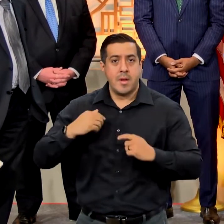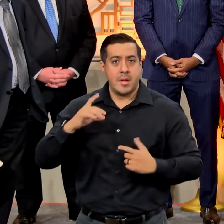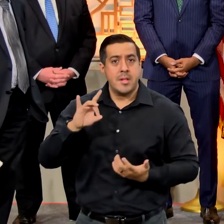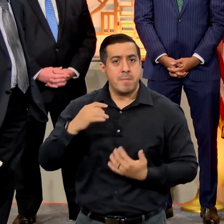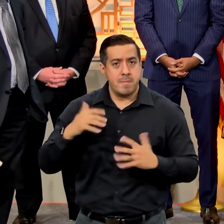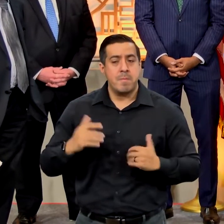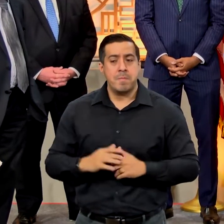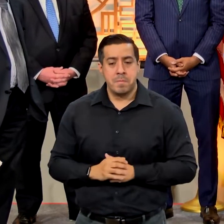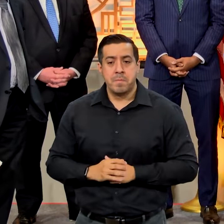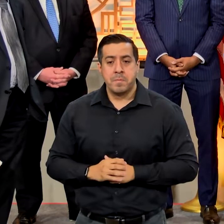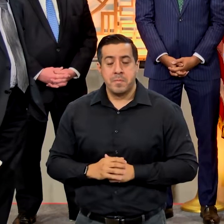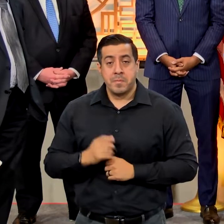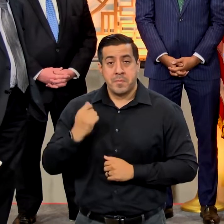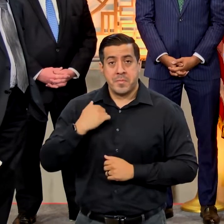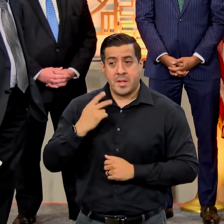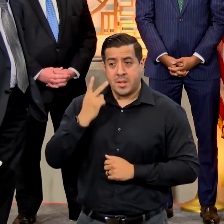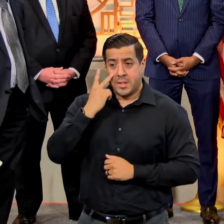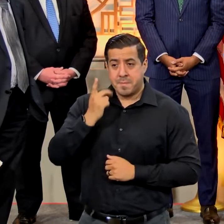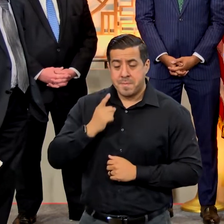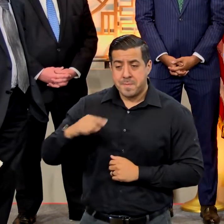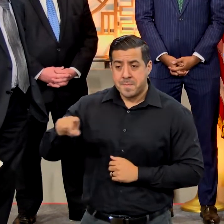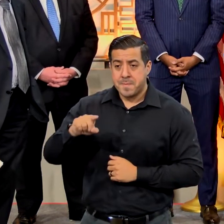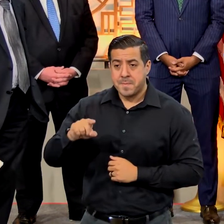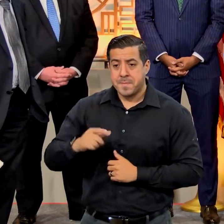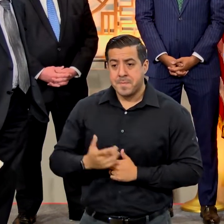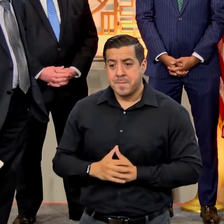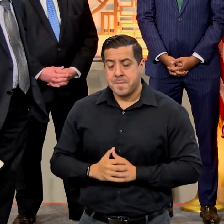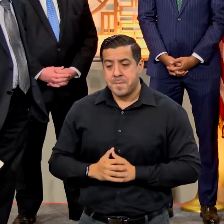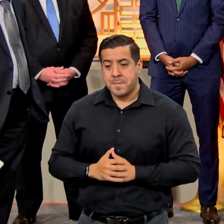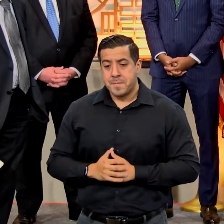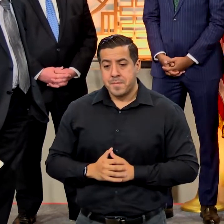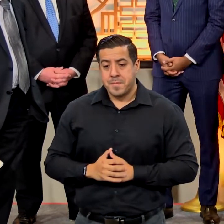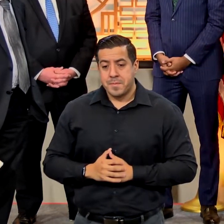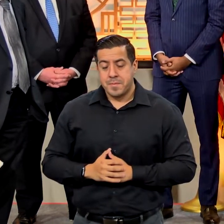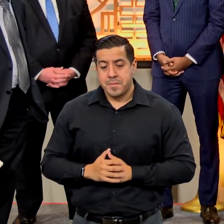and to have them